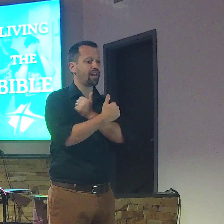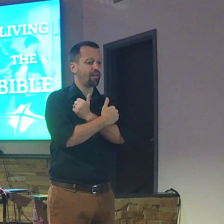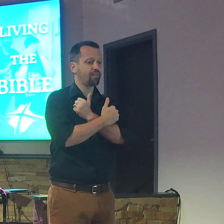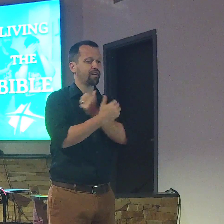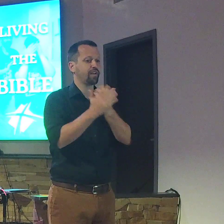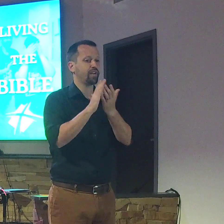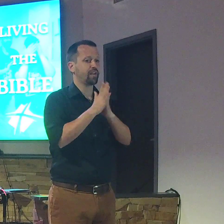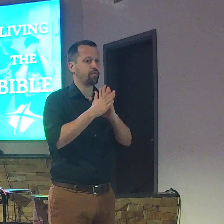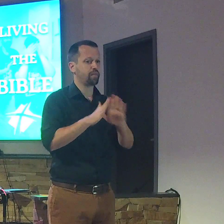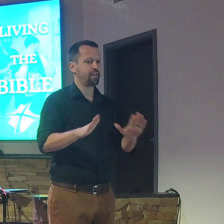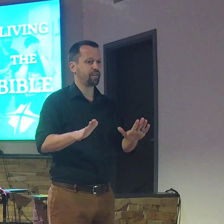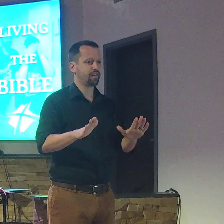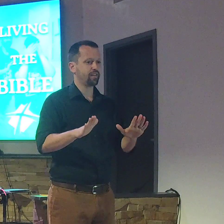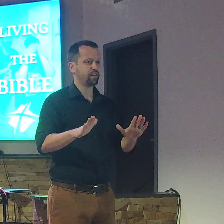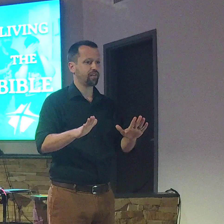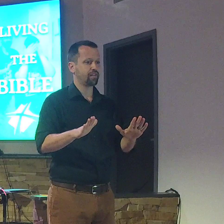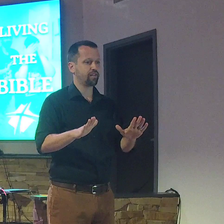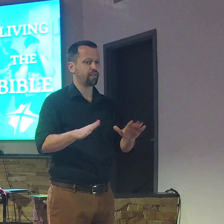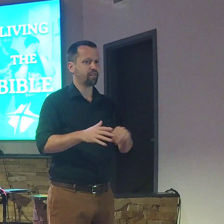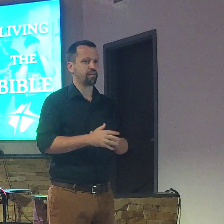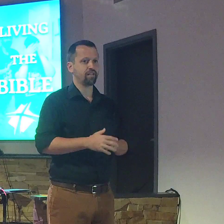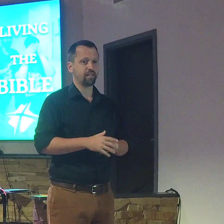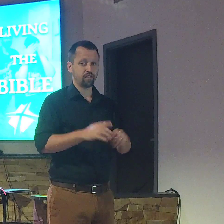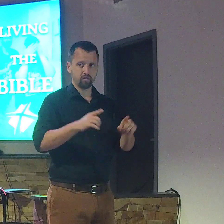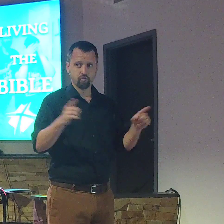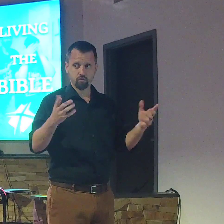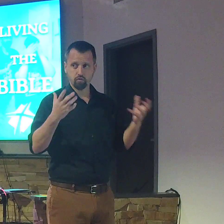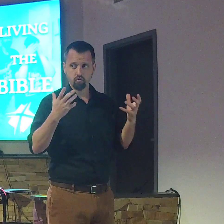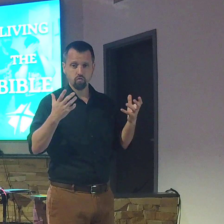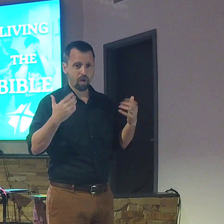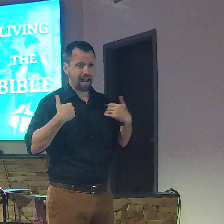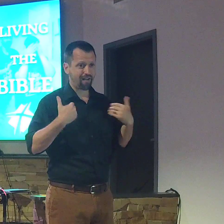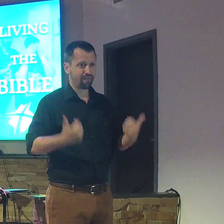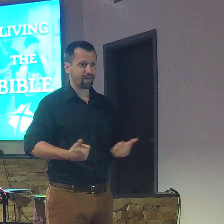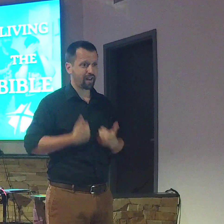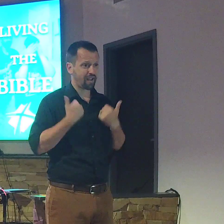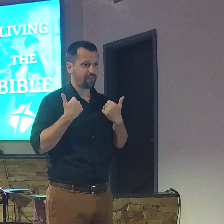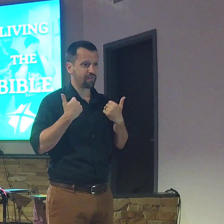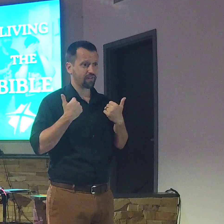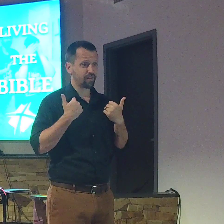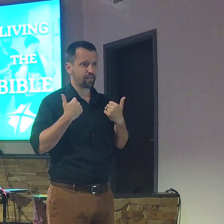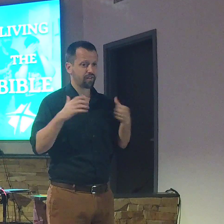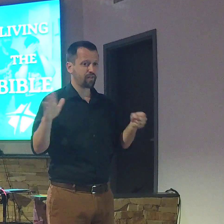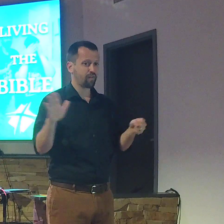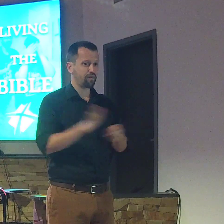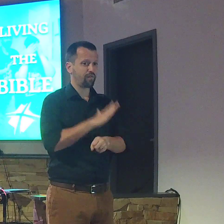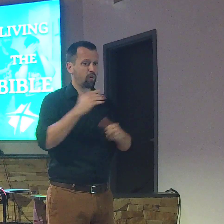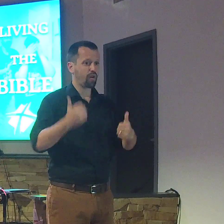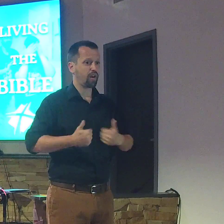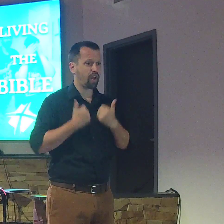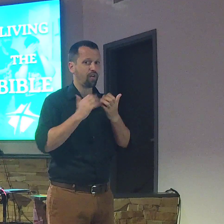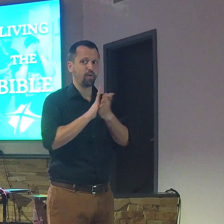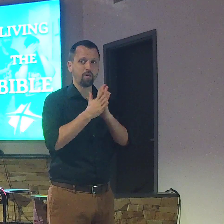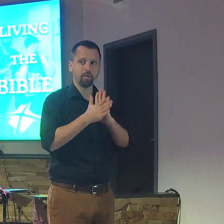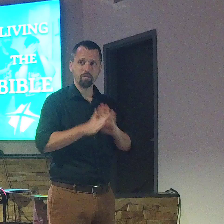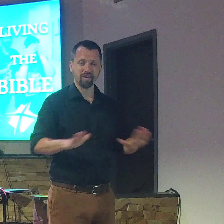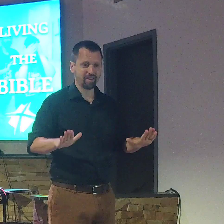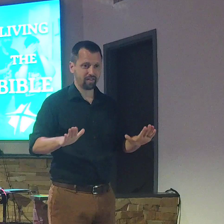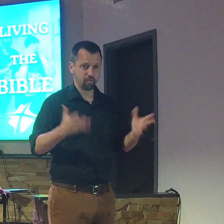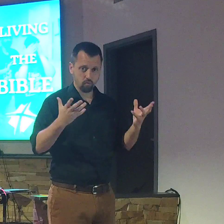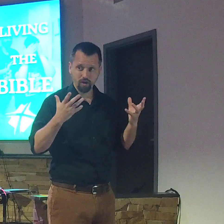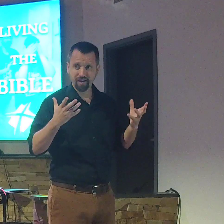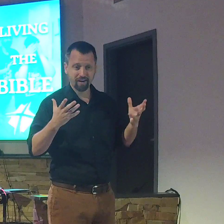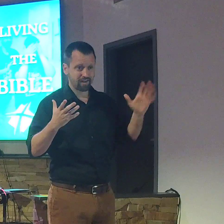in harmony. How many of you guys desire to have lives that are full of love, peace, and harmony? Amen?